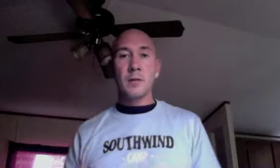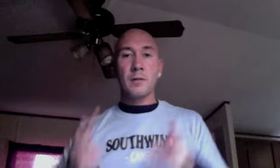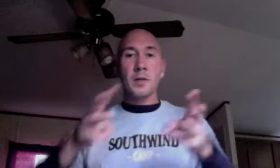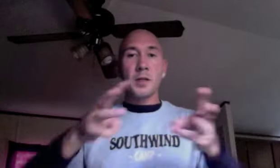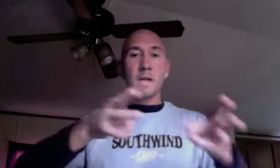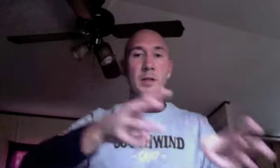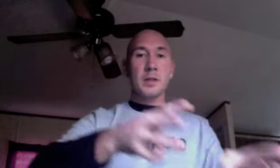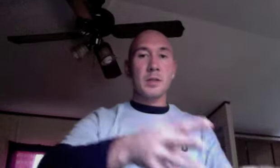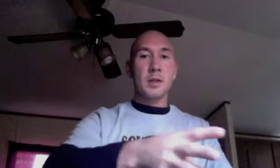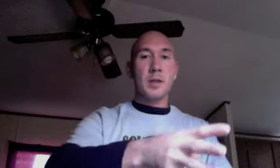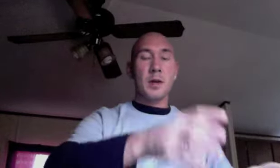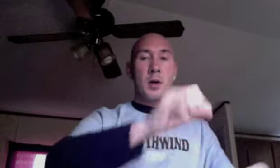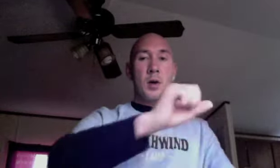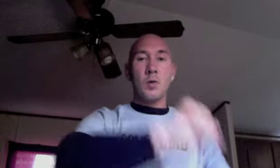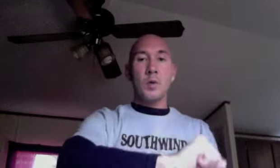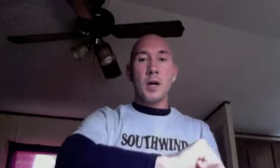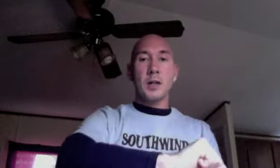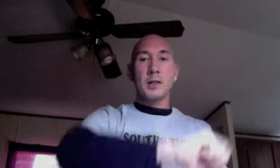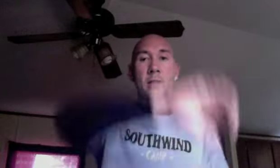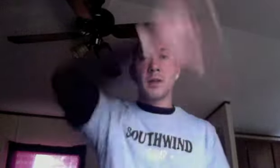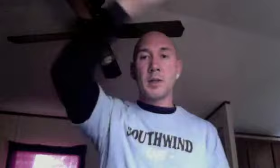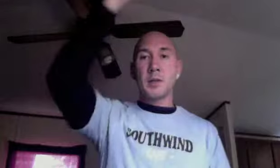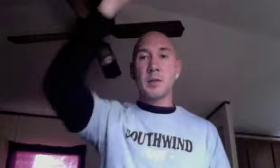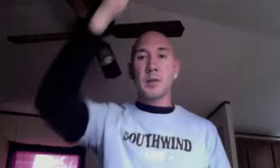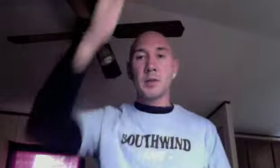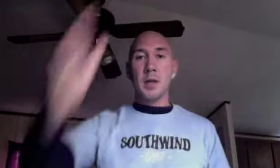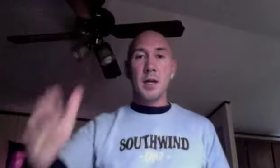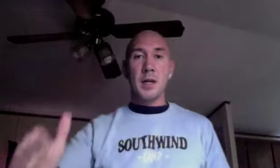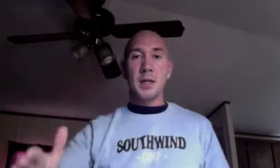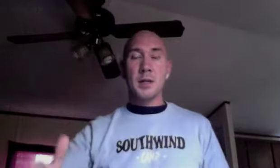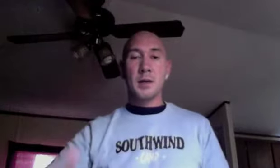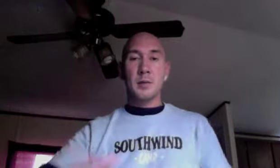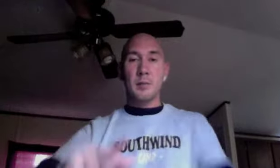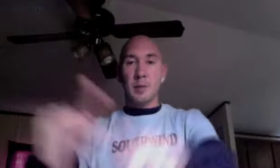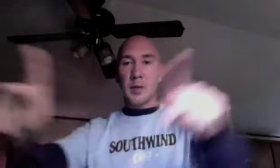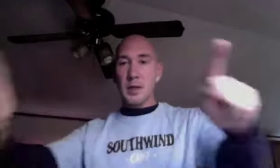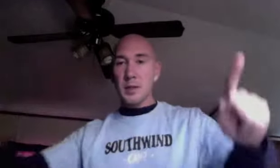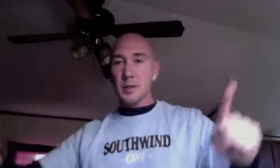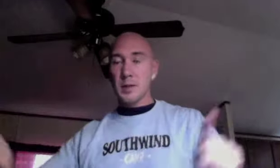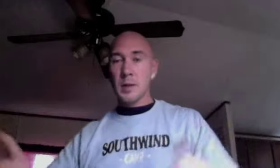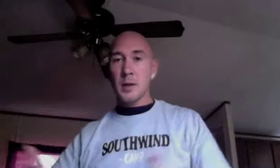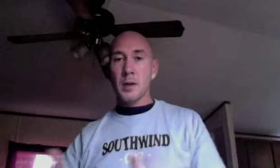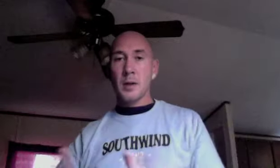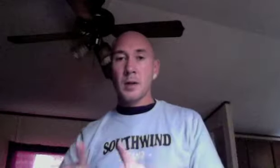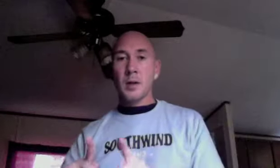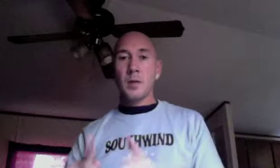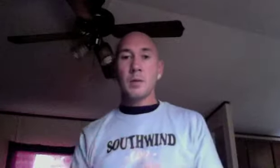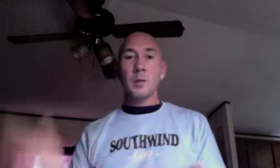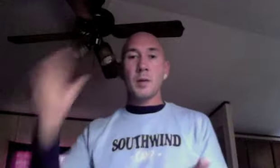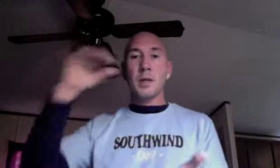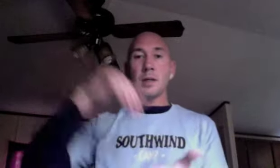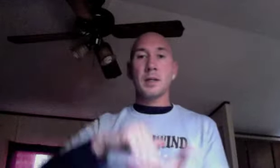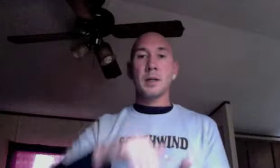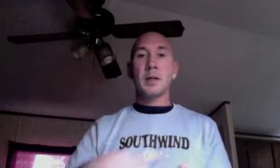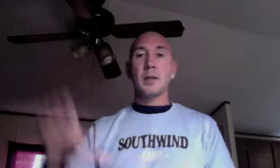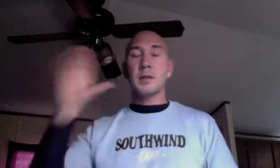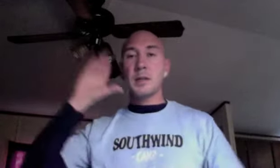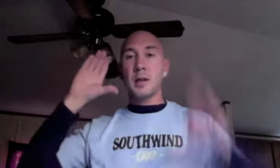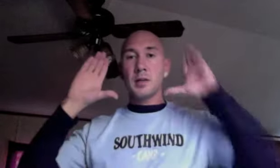floods, rocks, hills, and plains, repeat the sounding